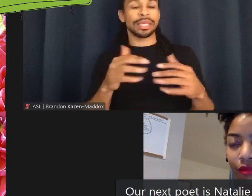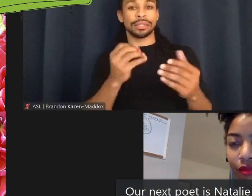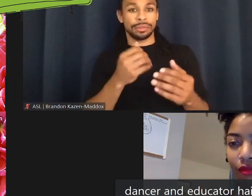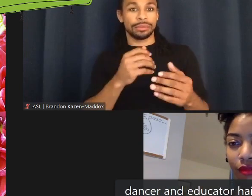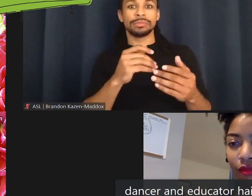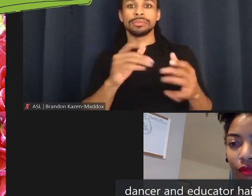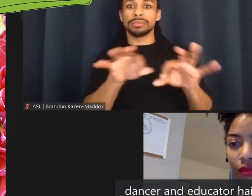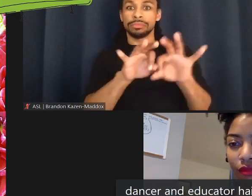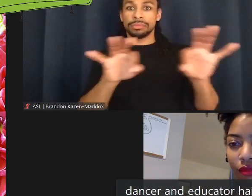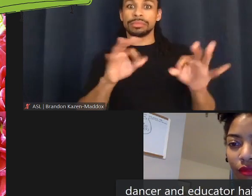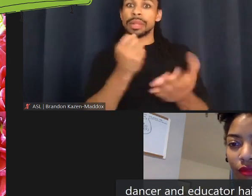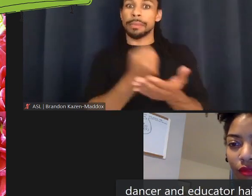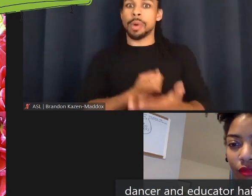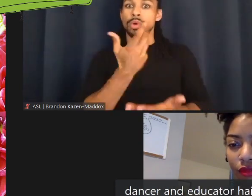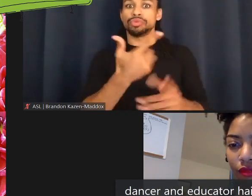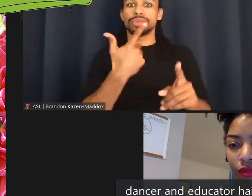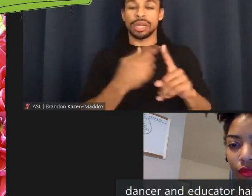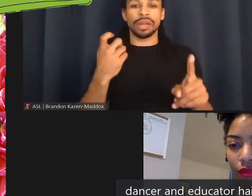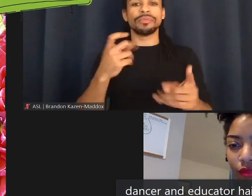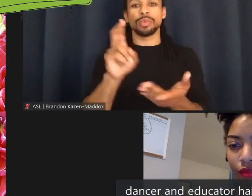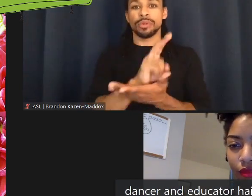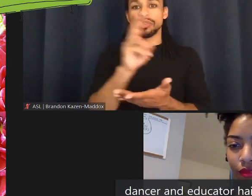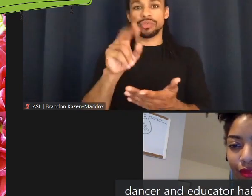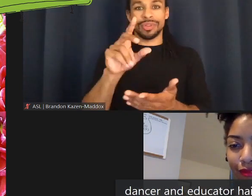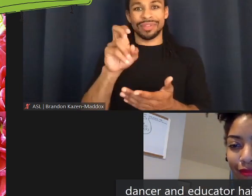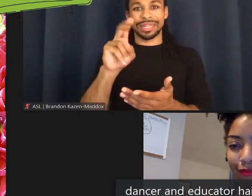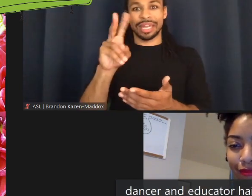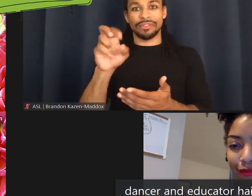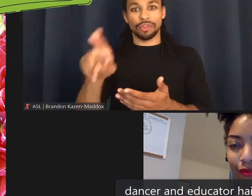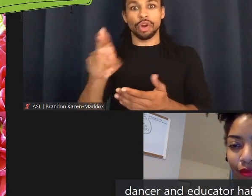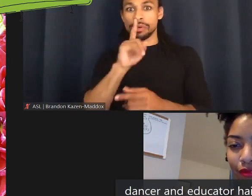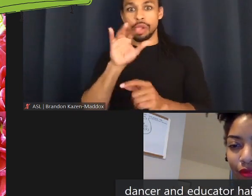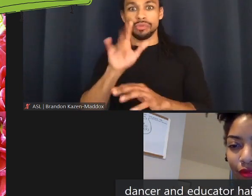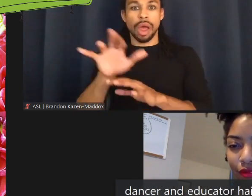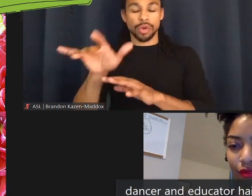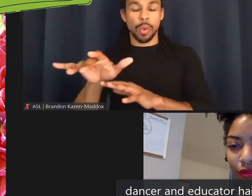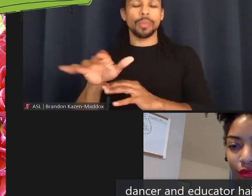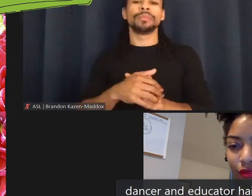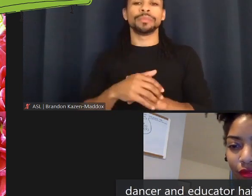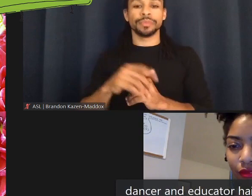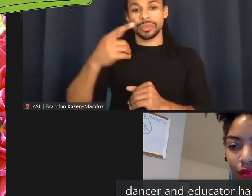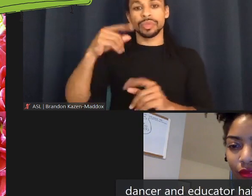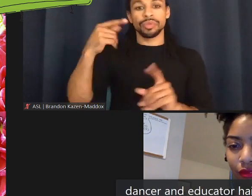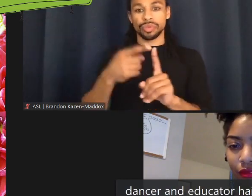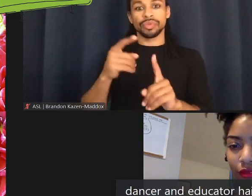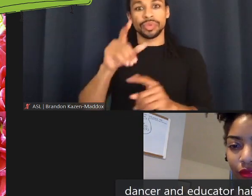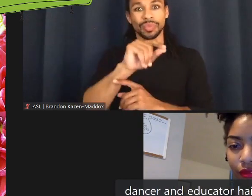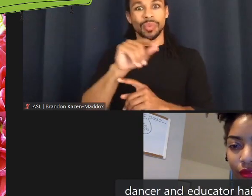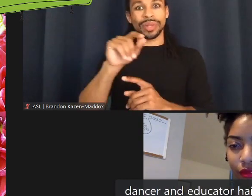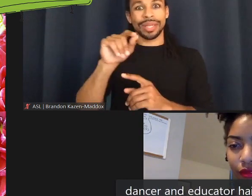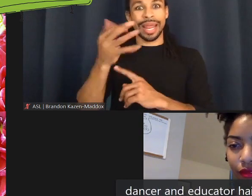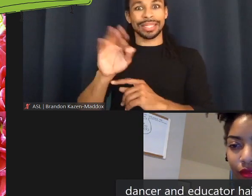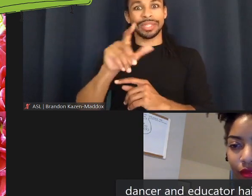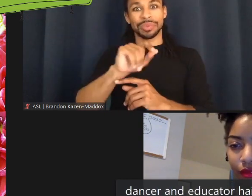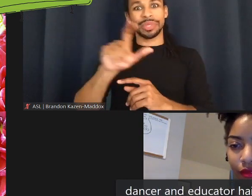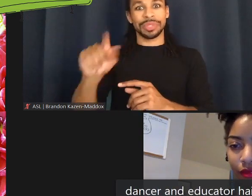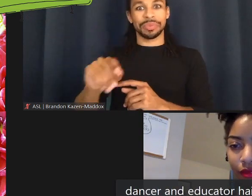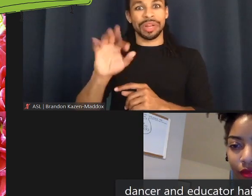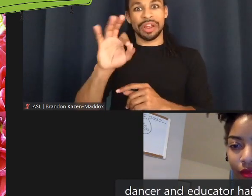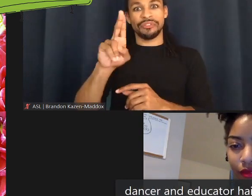CNF Fellow for the Lighthouse Writers Workshop LitFest. She was a 2019-2020 Fulbright student in Armenia,